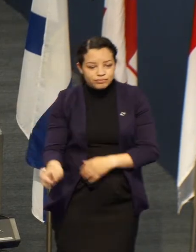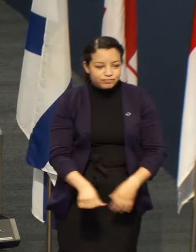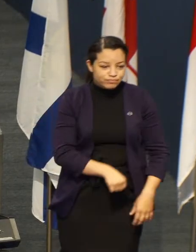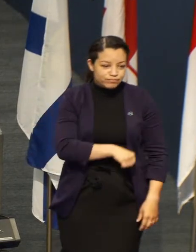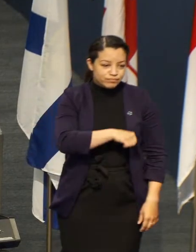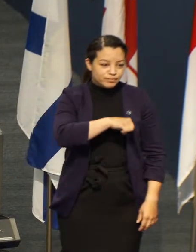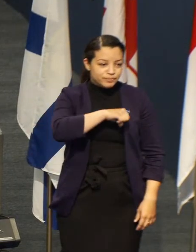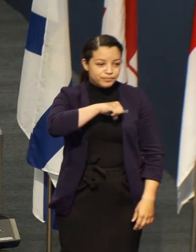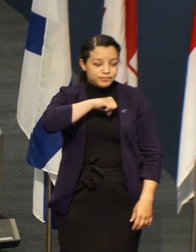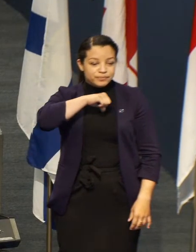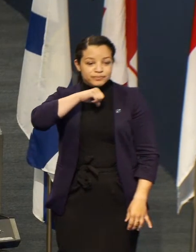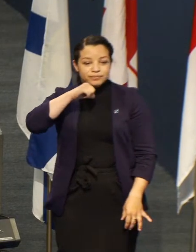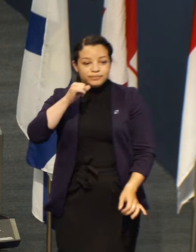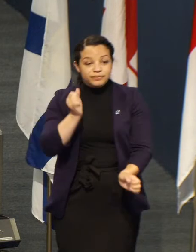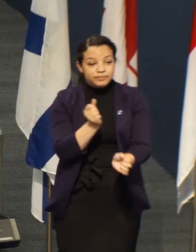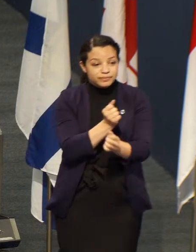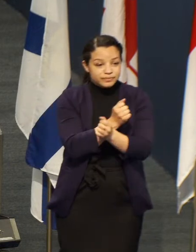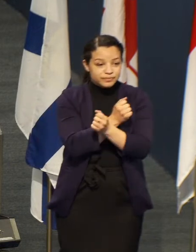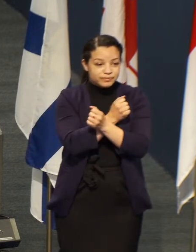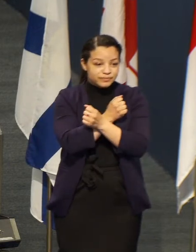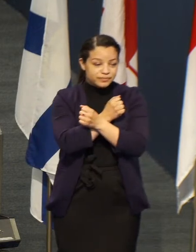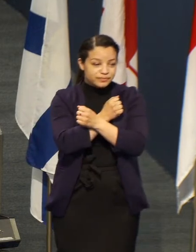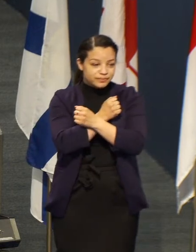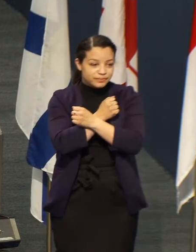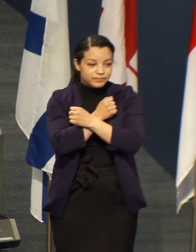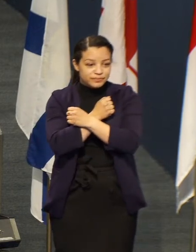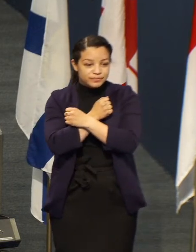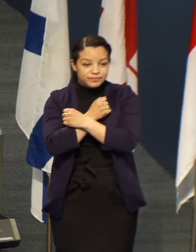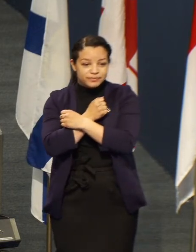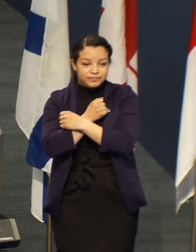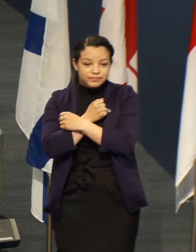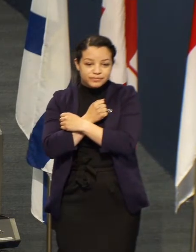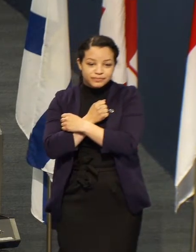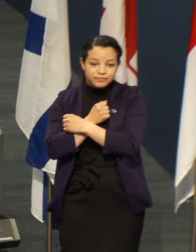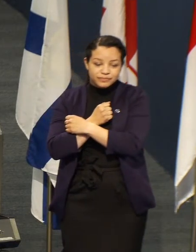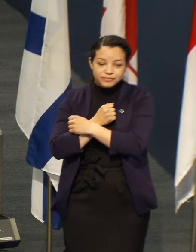true patriot love